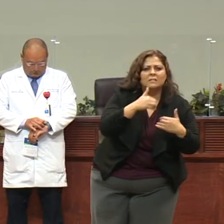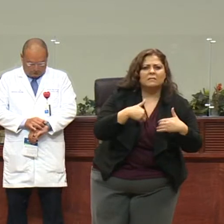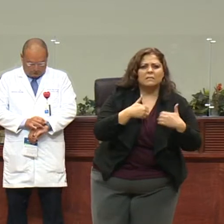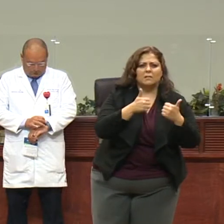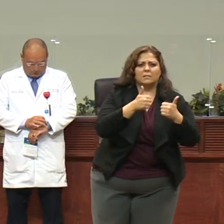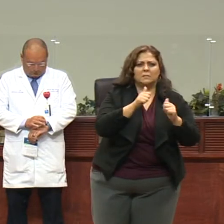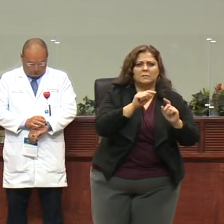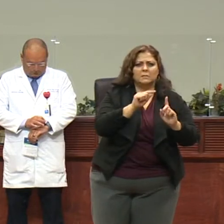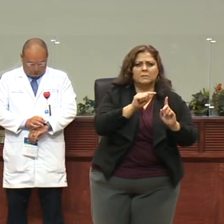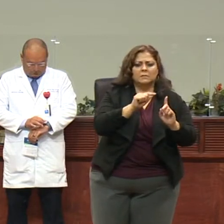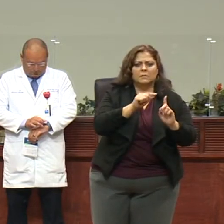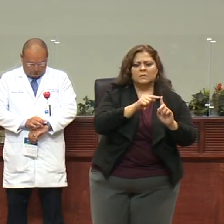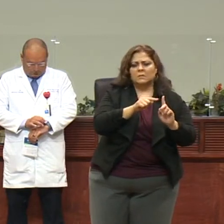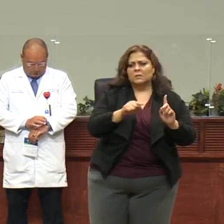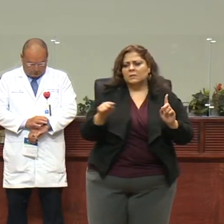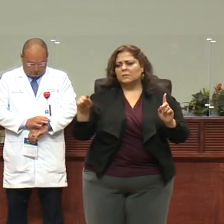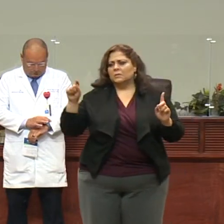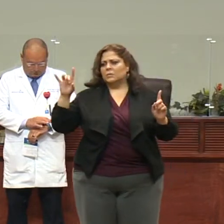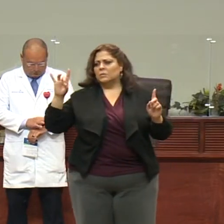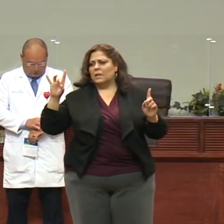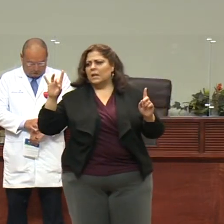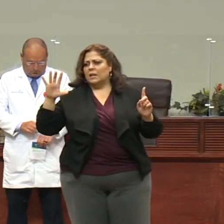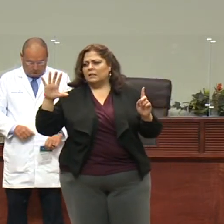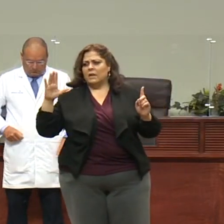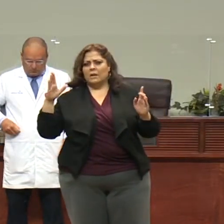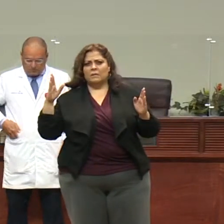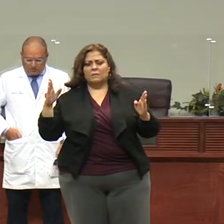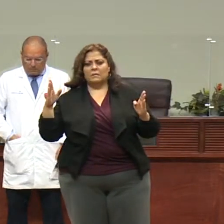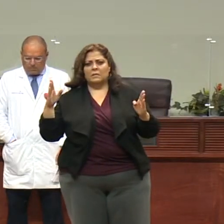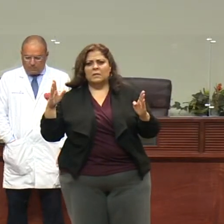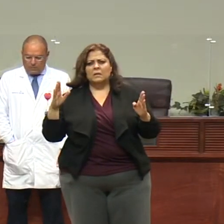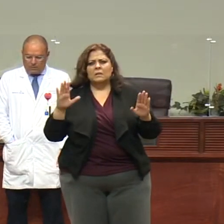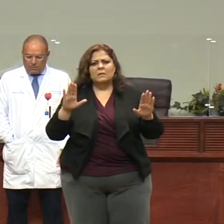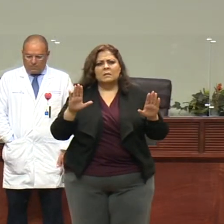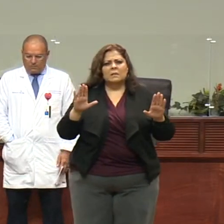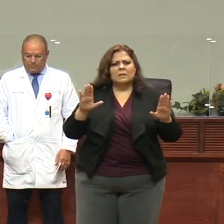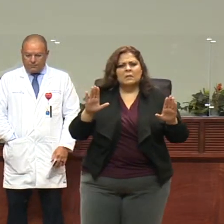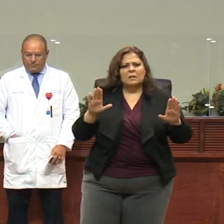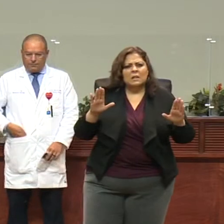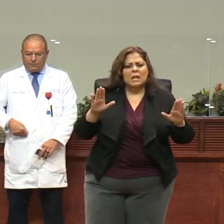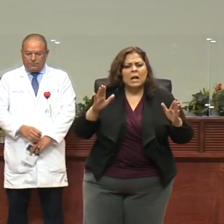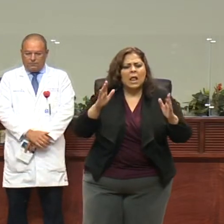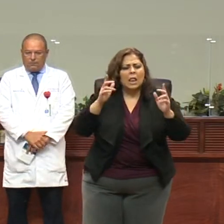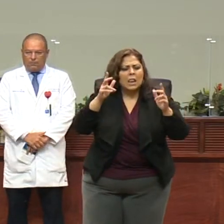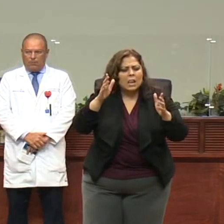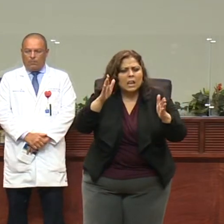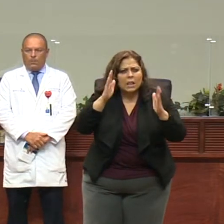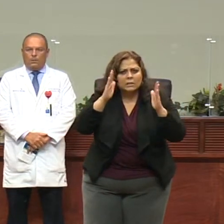person, to 85. I want people to listen to that 27.